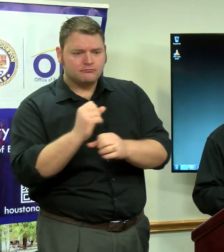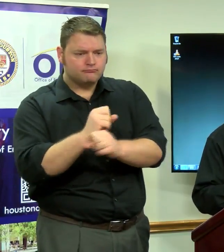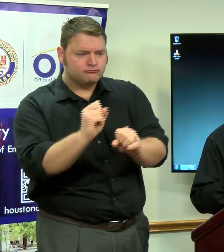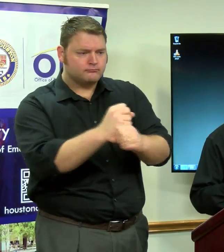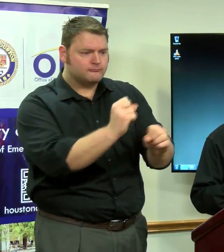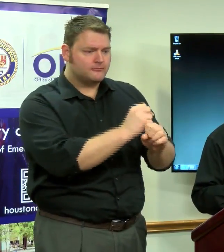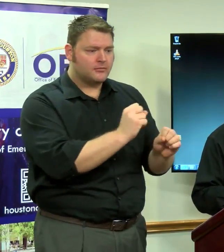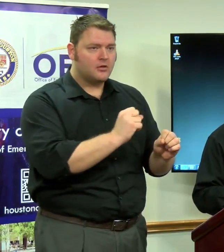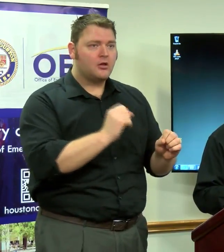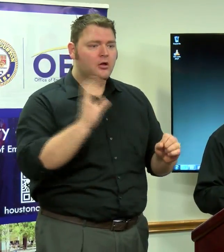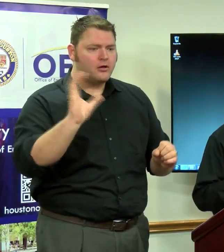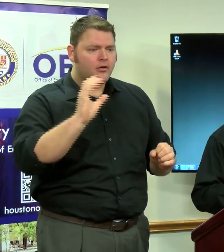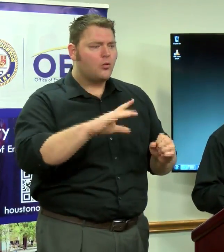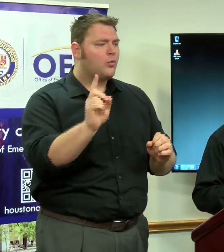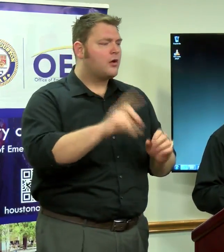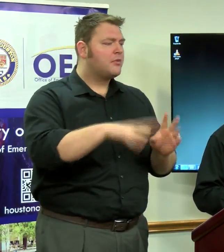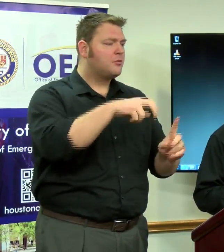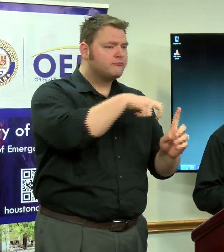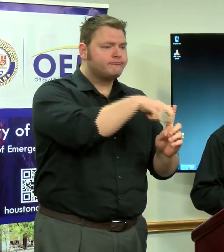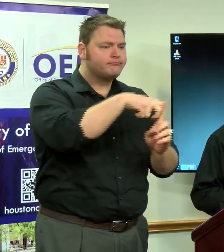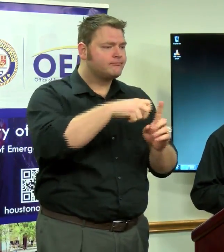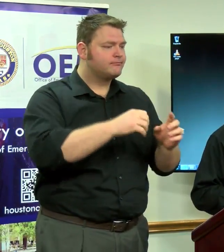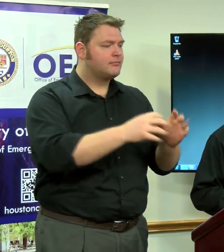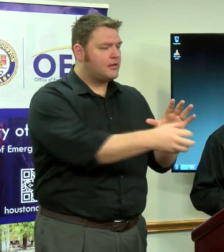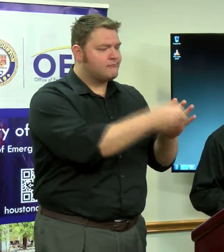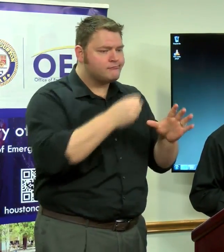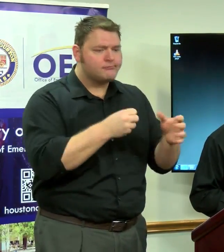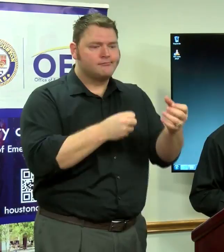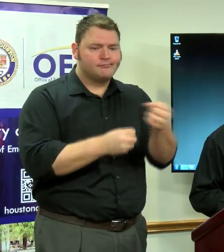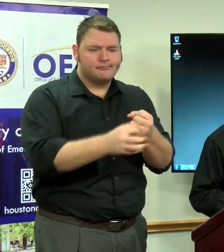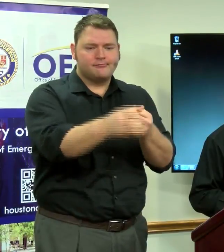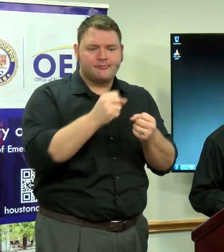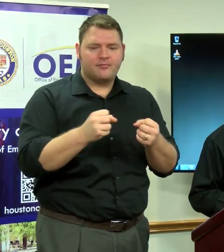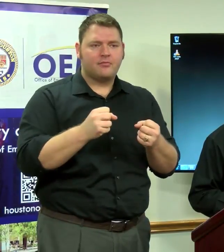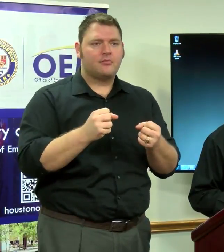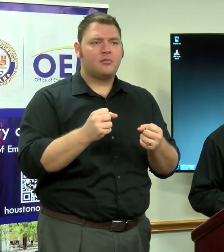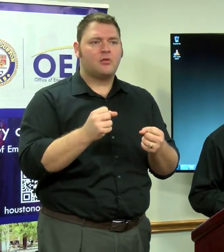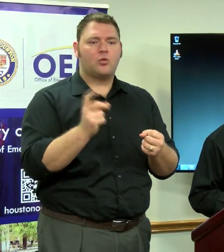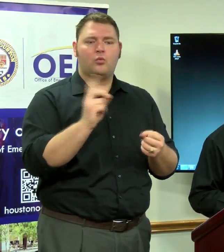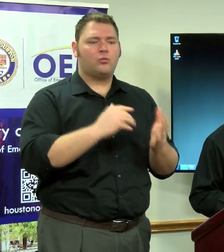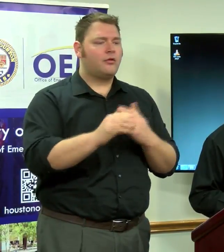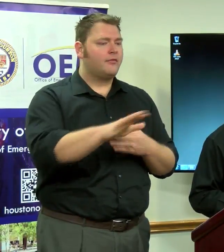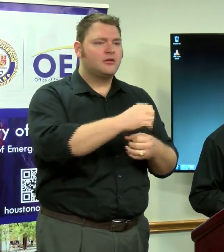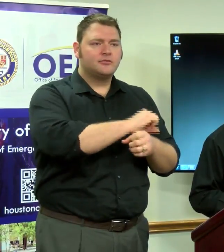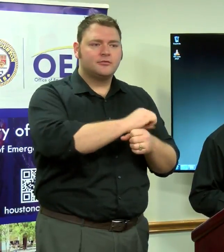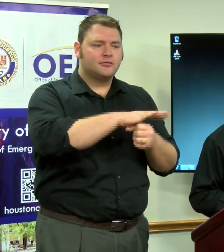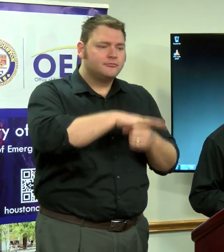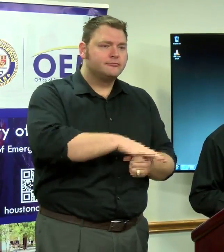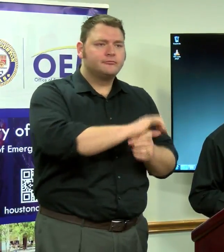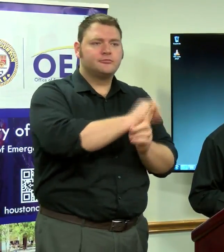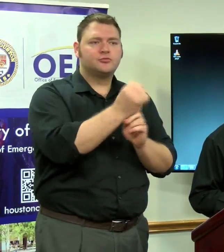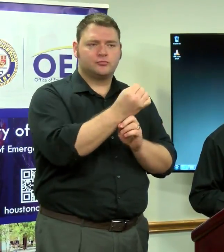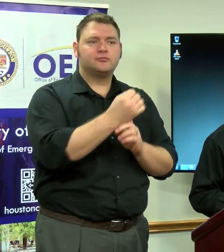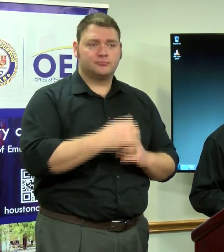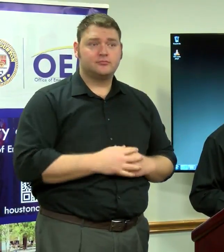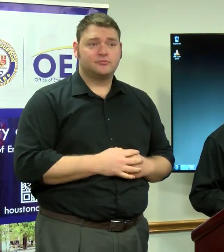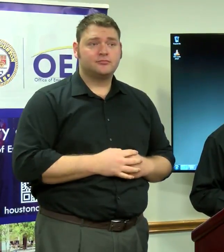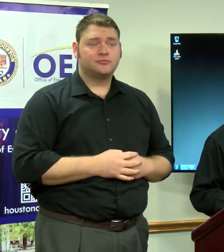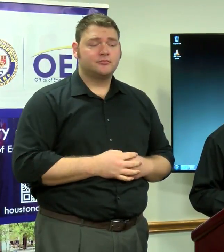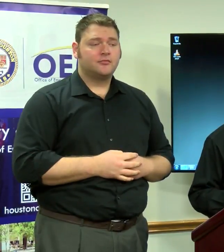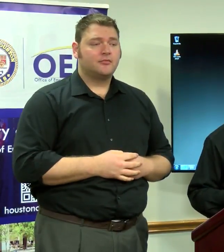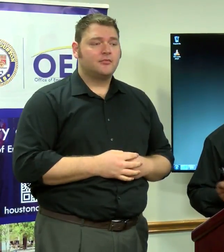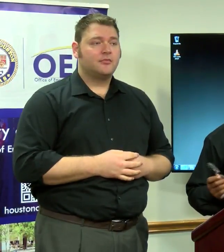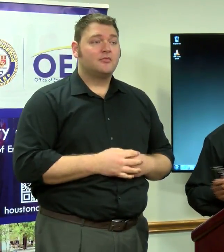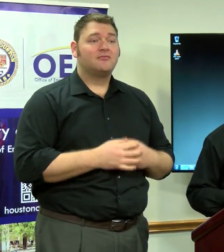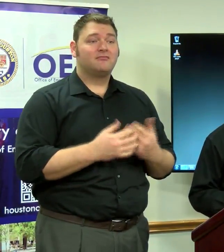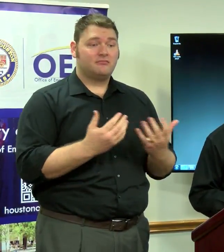are and getting them out of their homes or whatever their stressful situation may be. And in that regard,